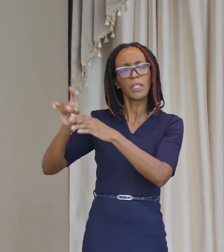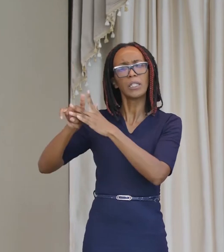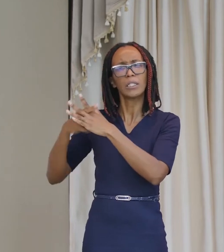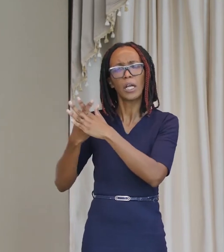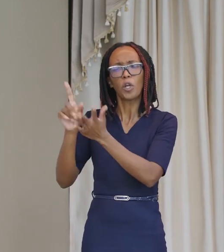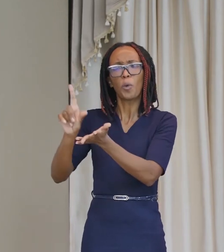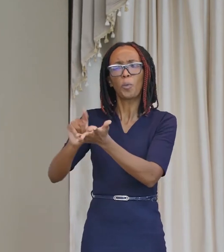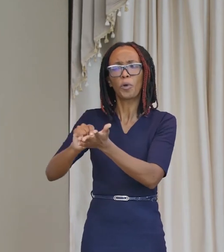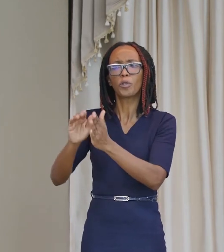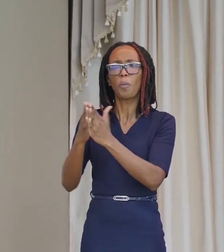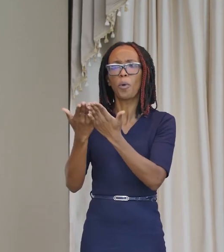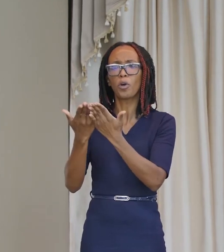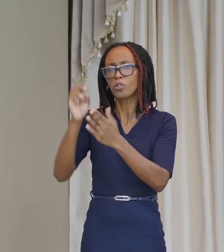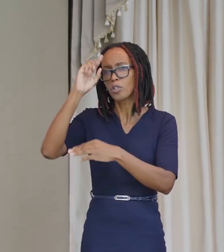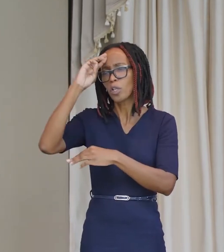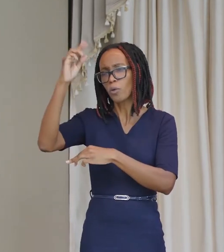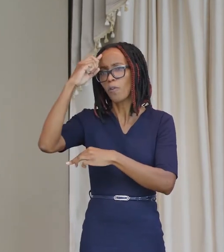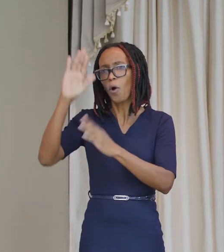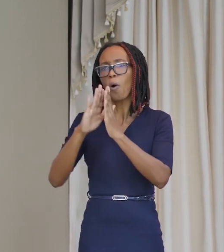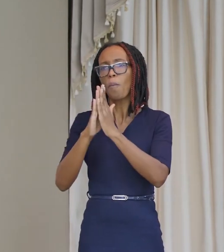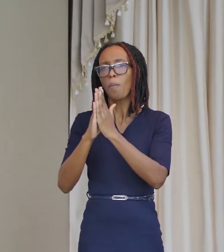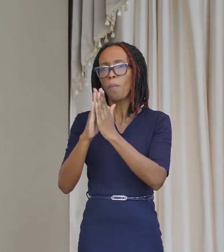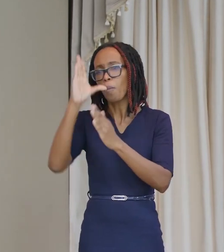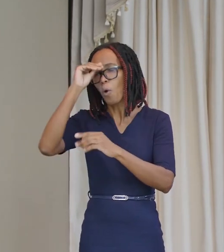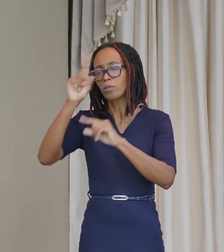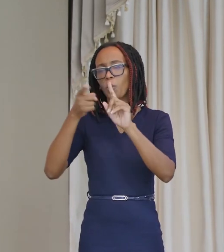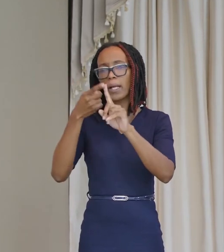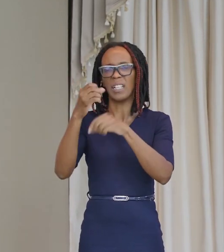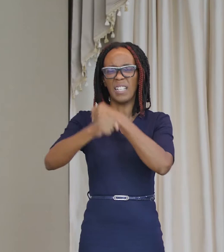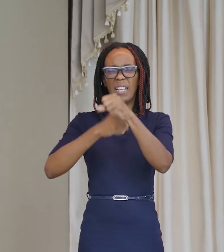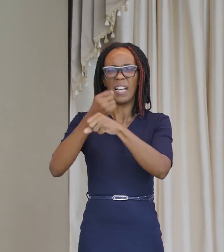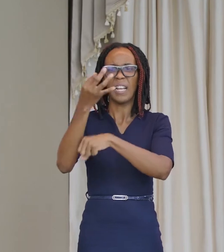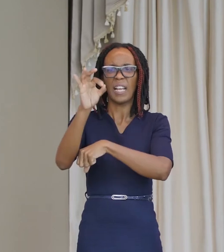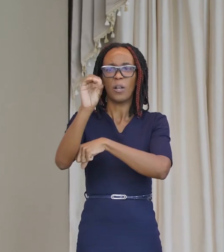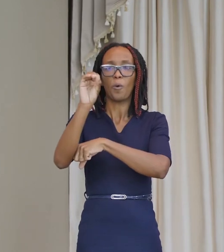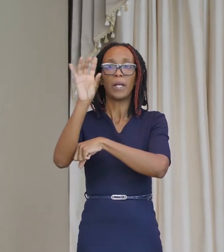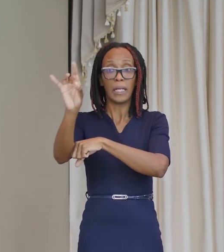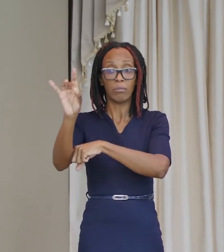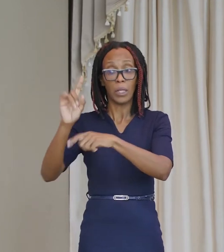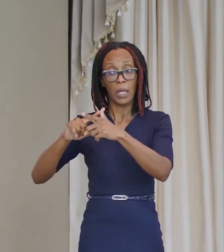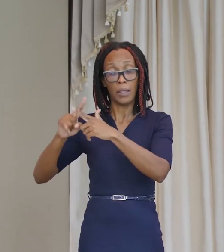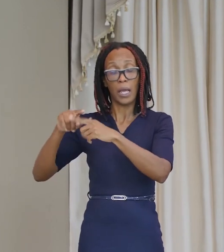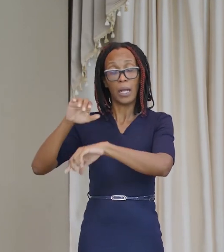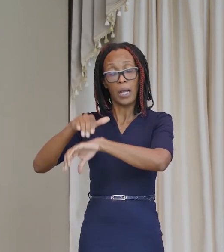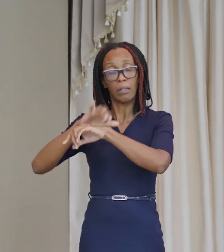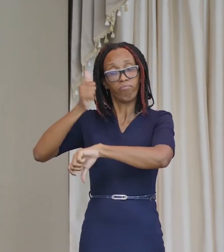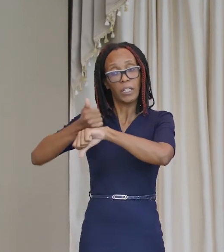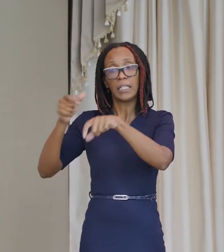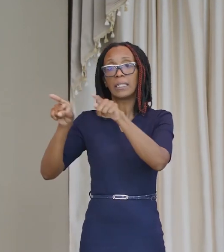Boys in 1908 and the eventual birth of the scout movement in England that same